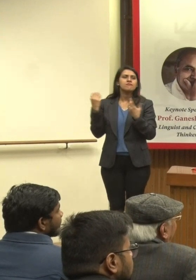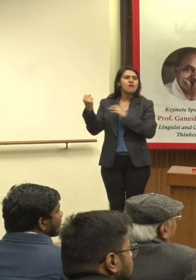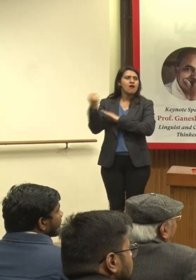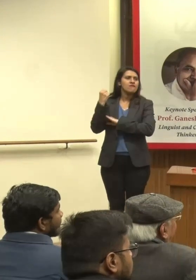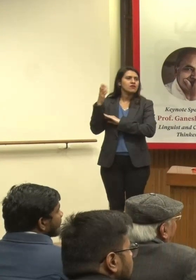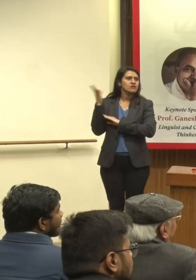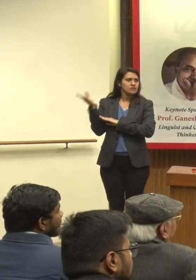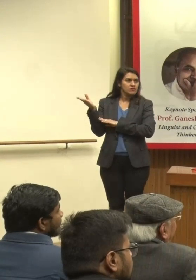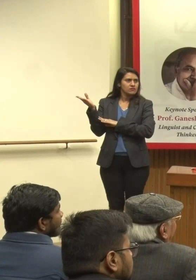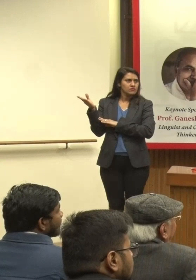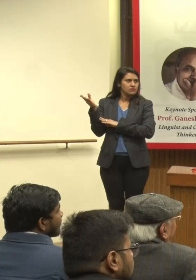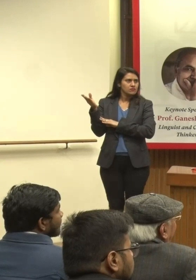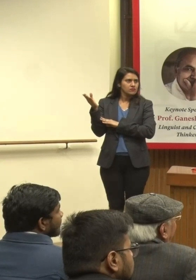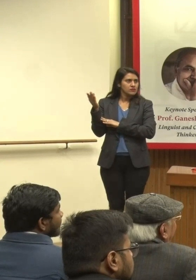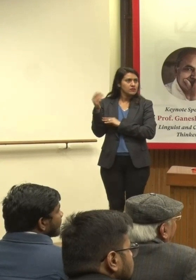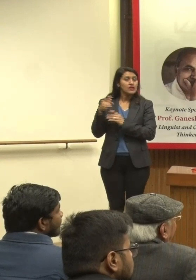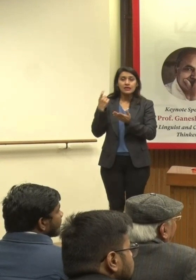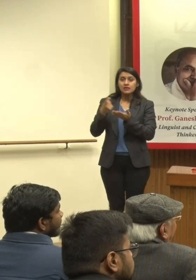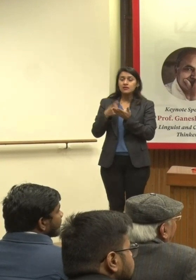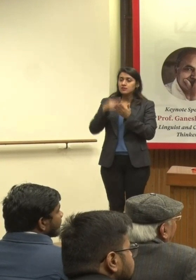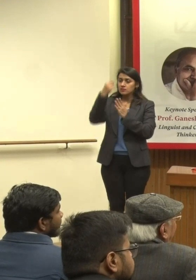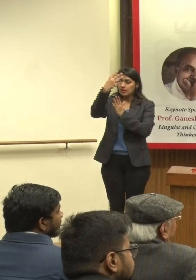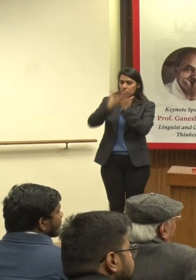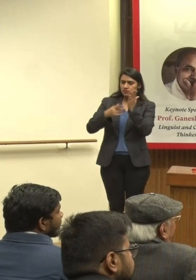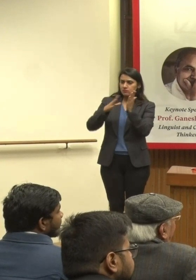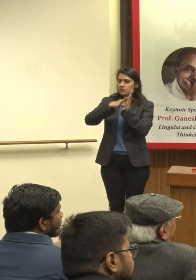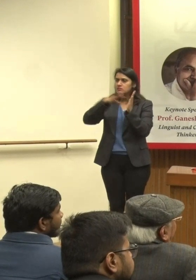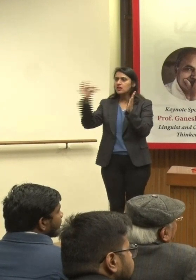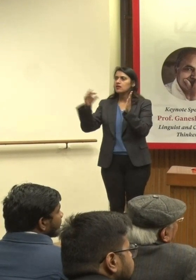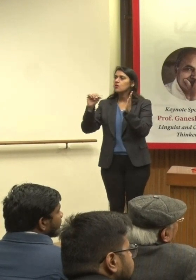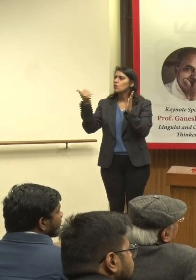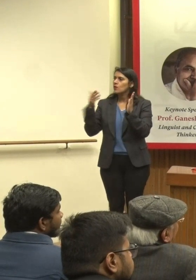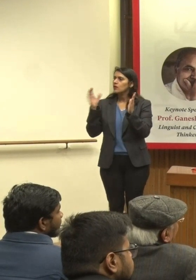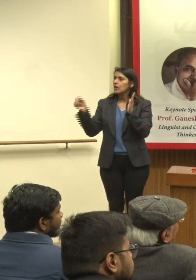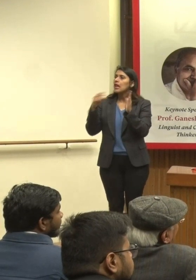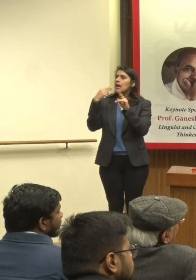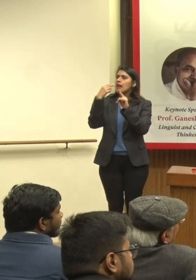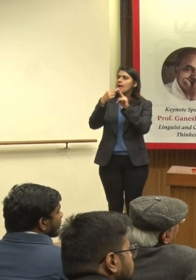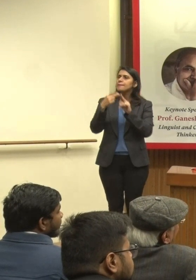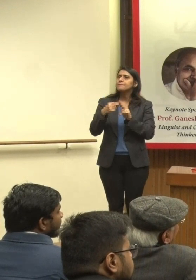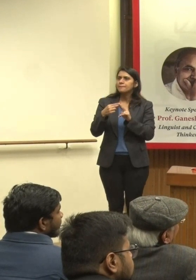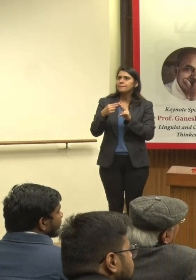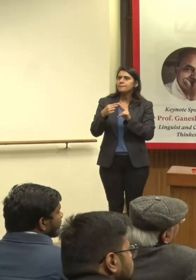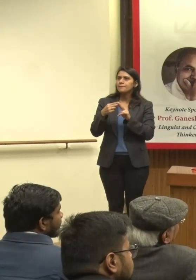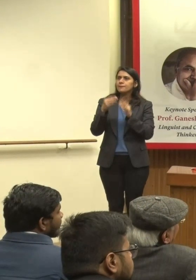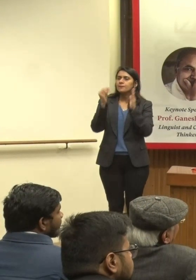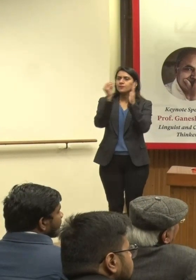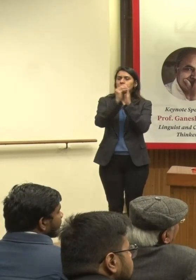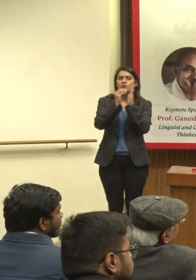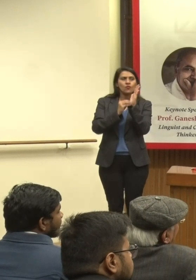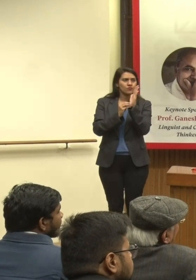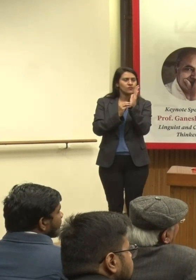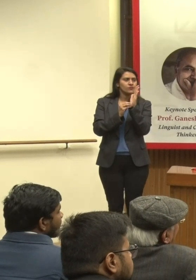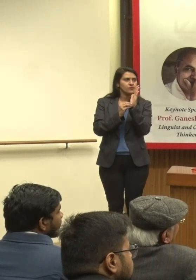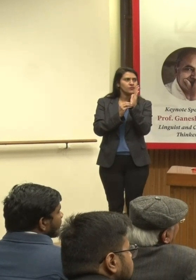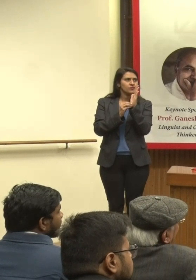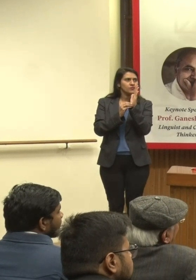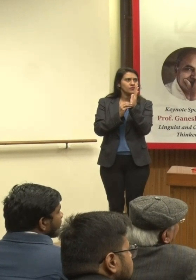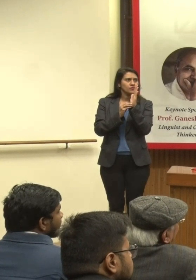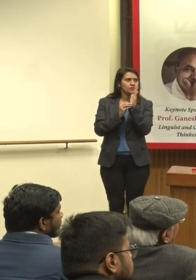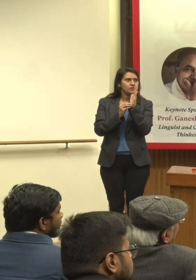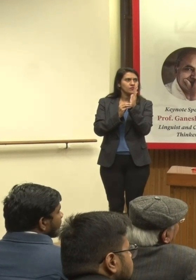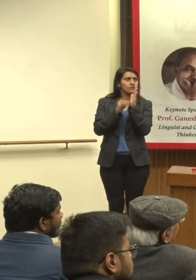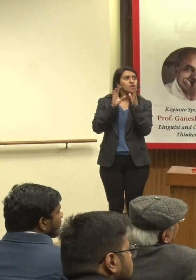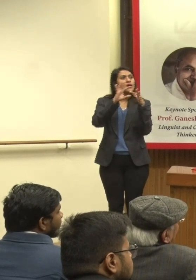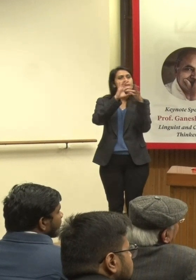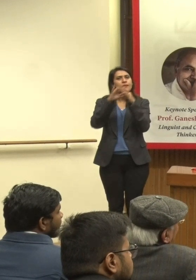was resurrected. In that list, he had put the names of offenders in terms of